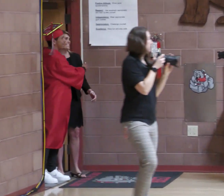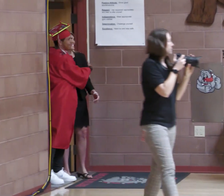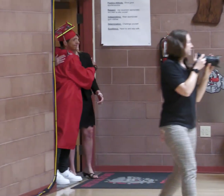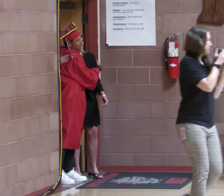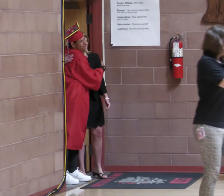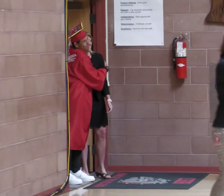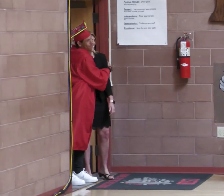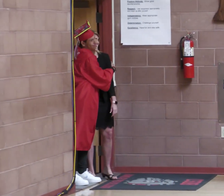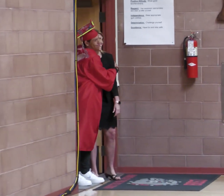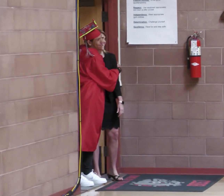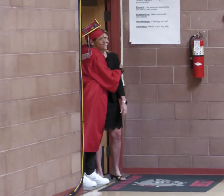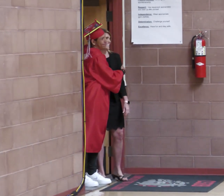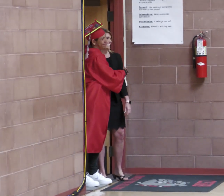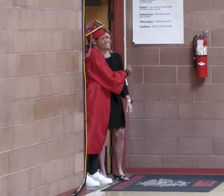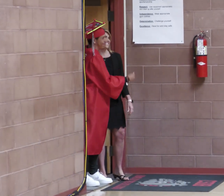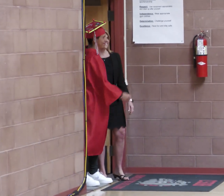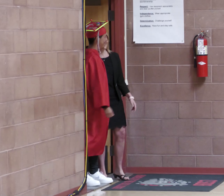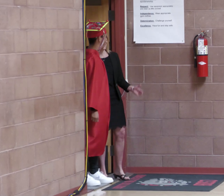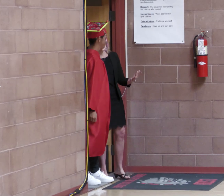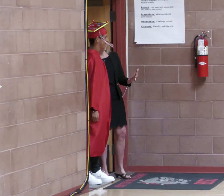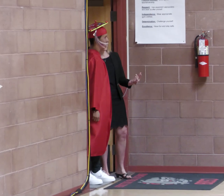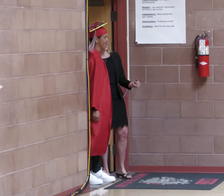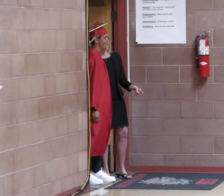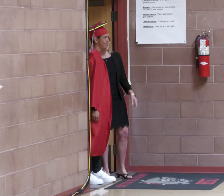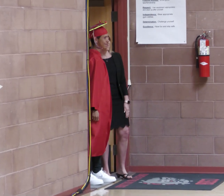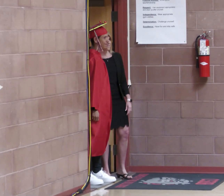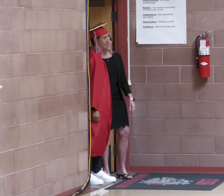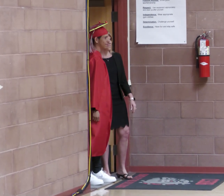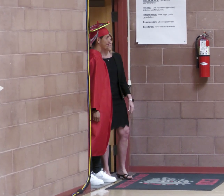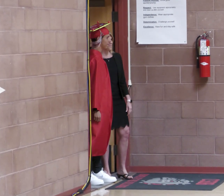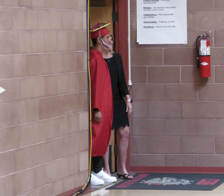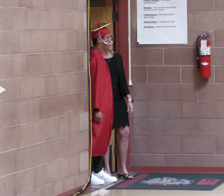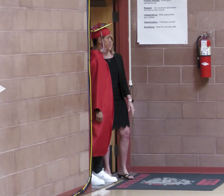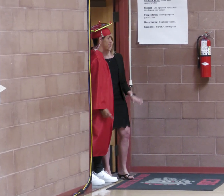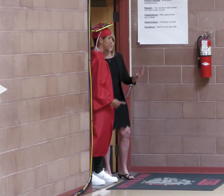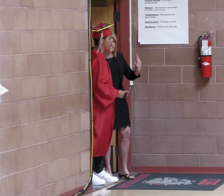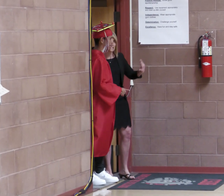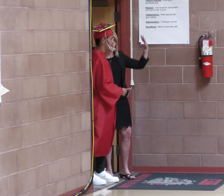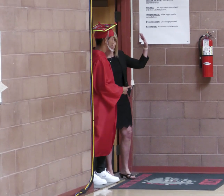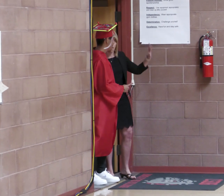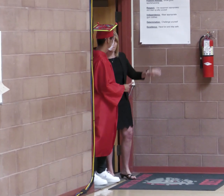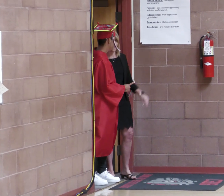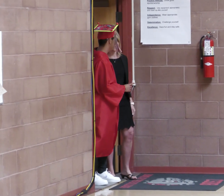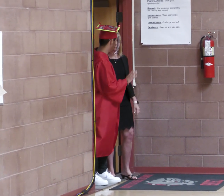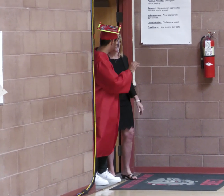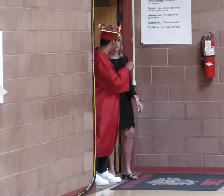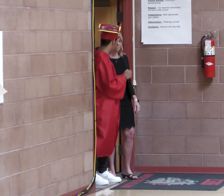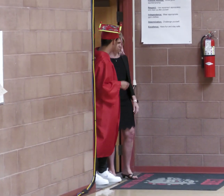nathan salazar gives interim superintendent tara wilkins a big hug poses for a picture